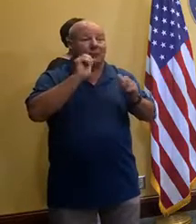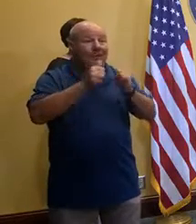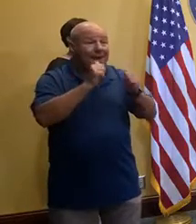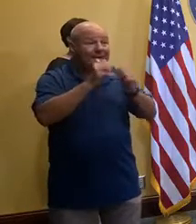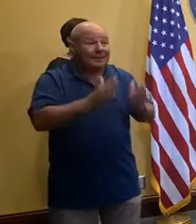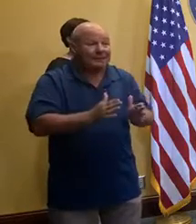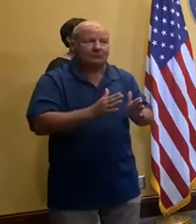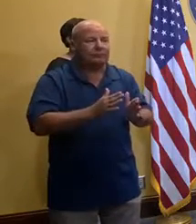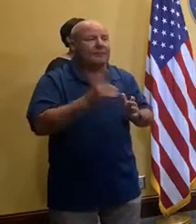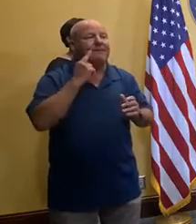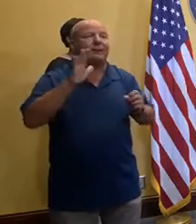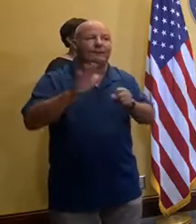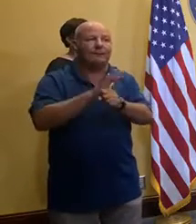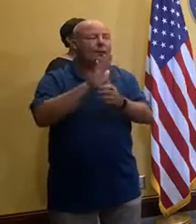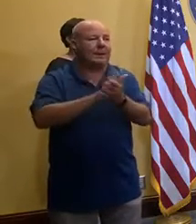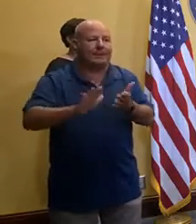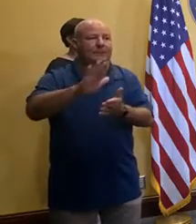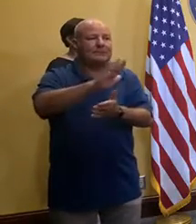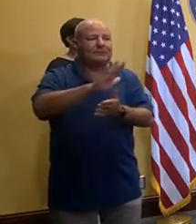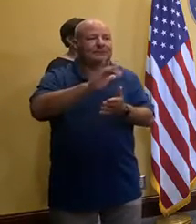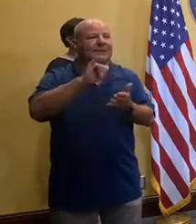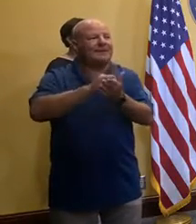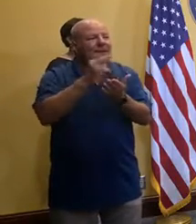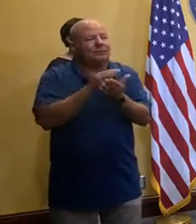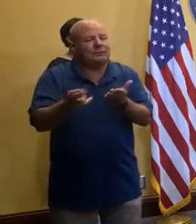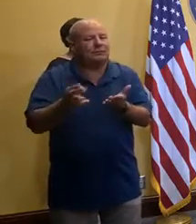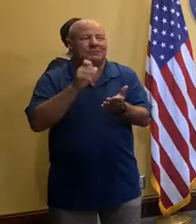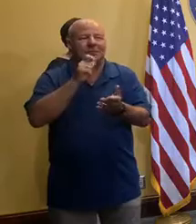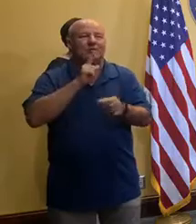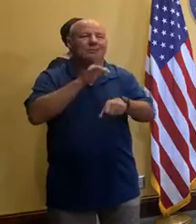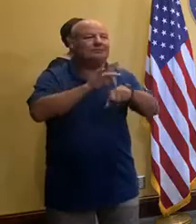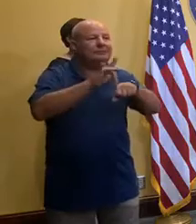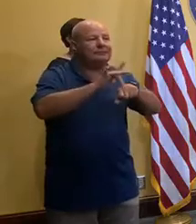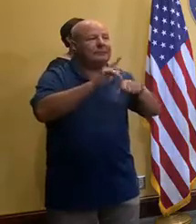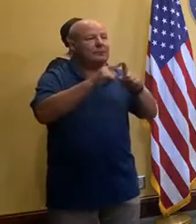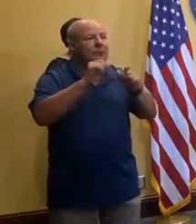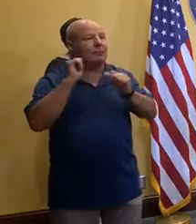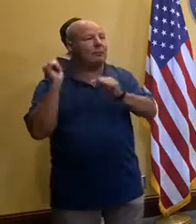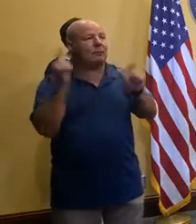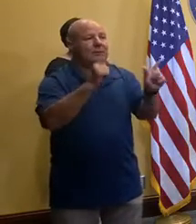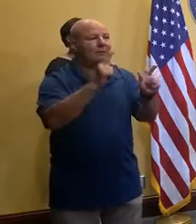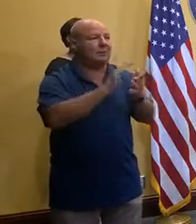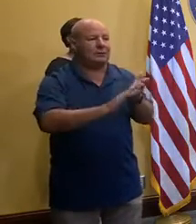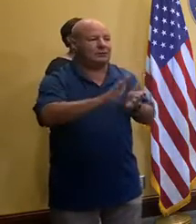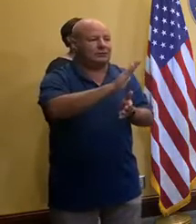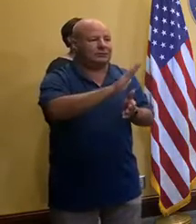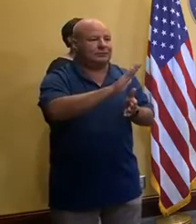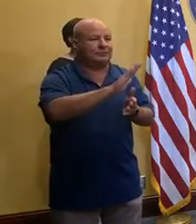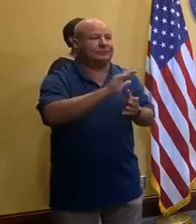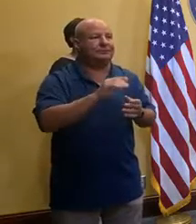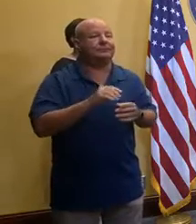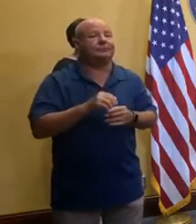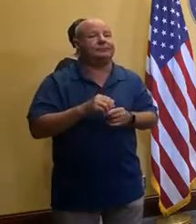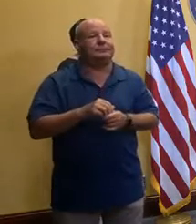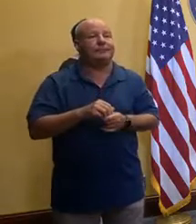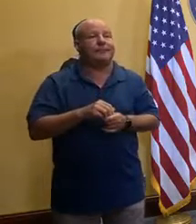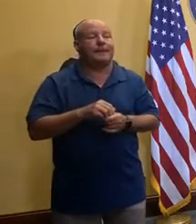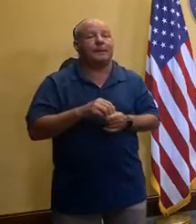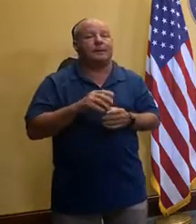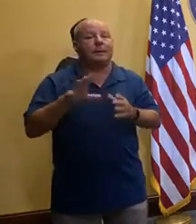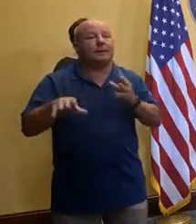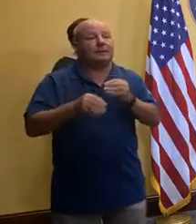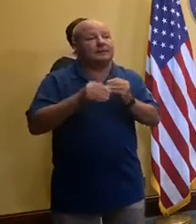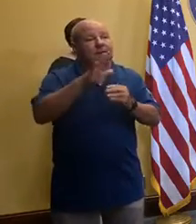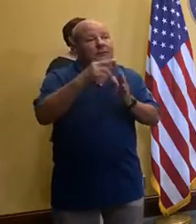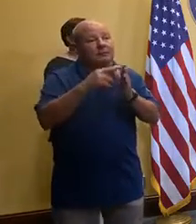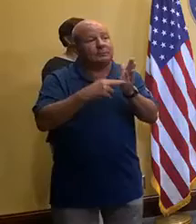are resources that are largely not available to the rest of us or to the rest of our institutions. In addition to their protocols for